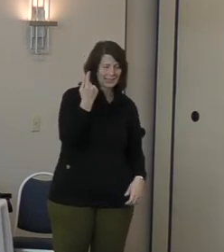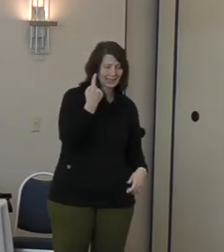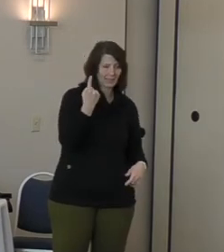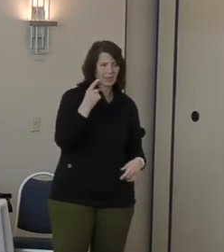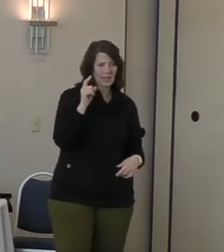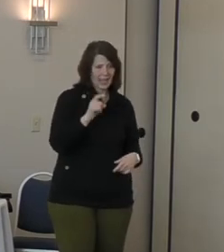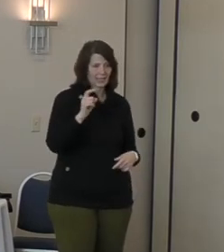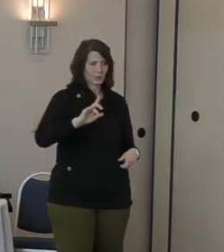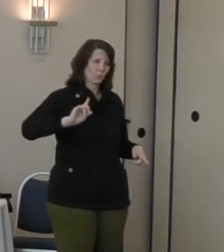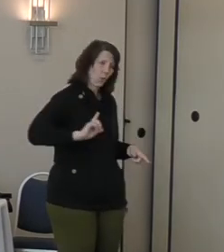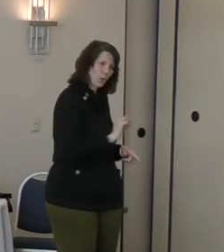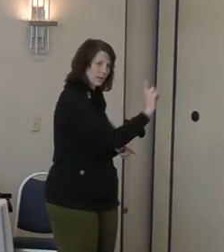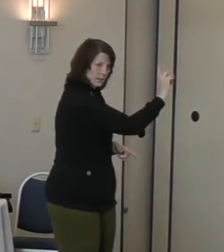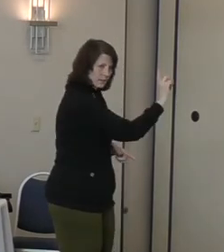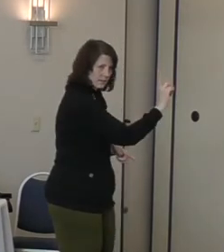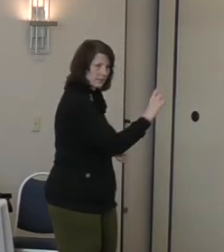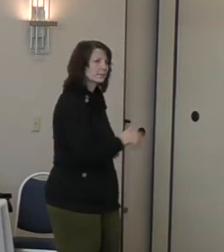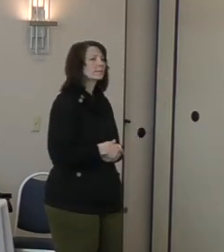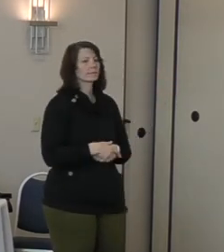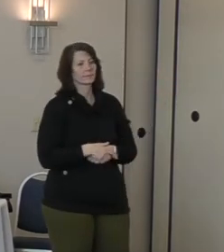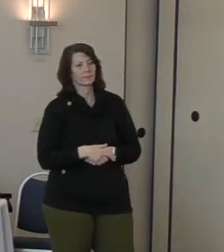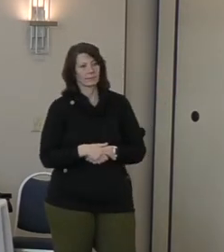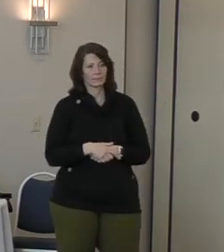to marshal those troops and get them where they need to go.